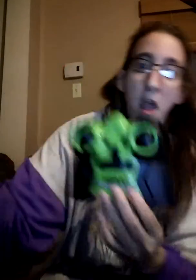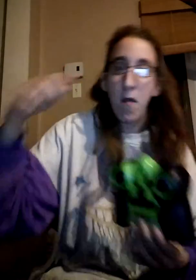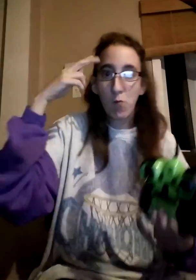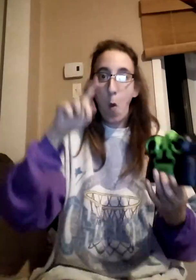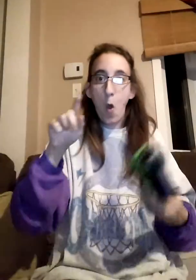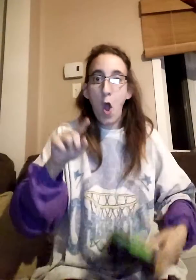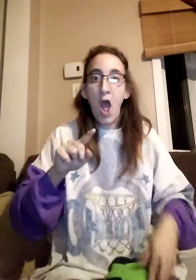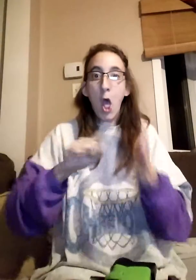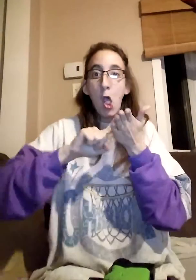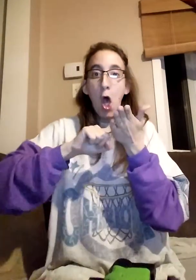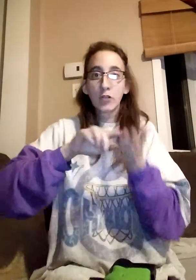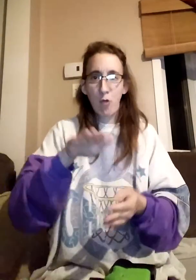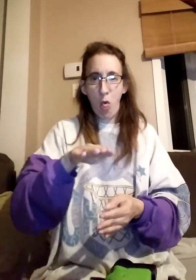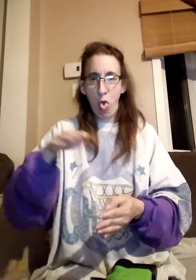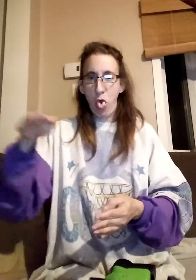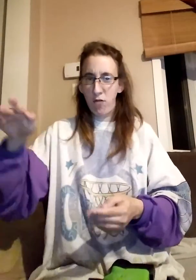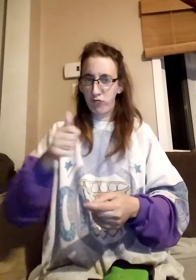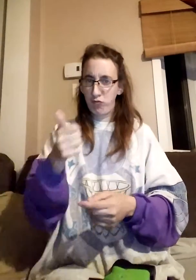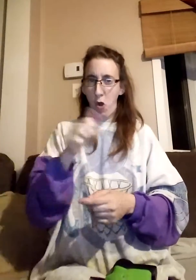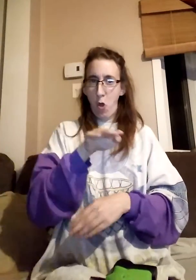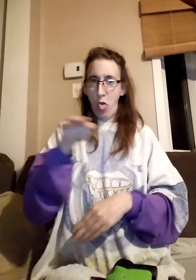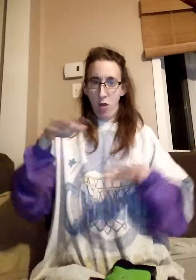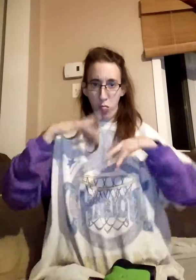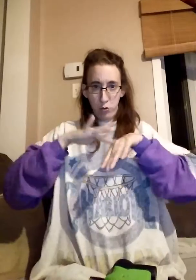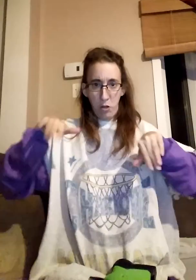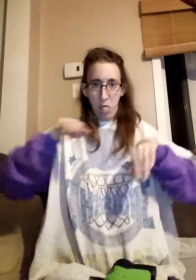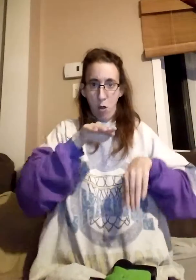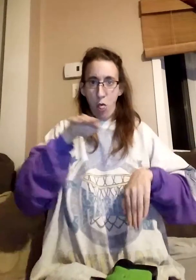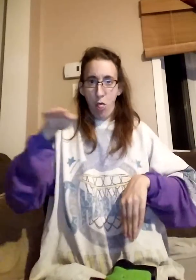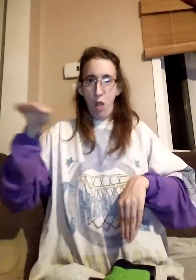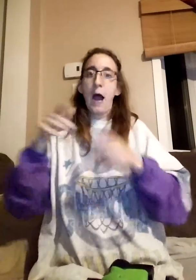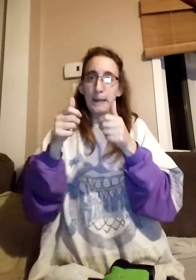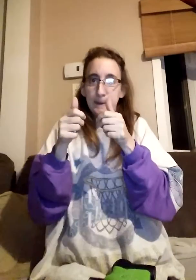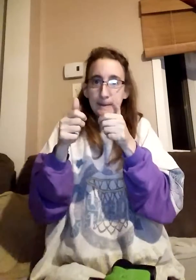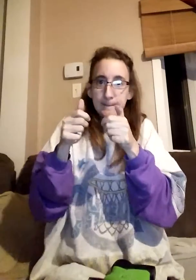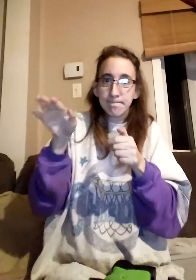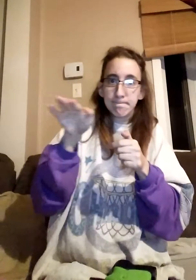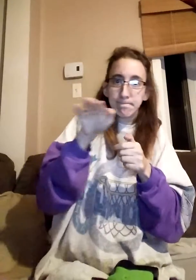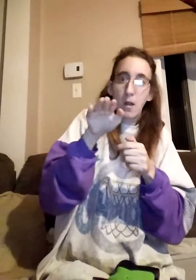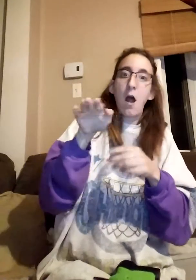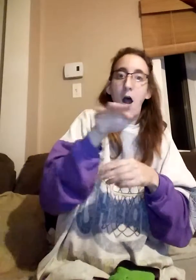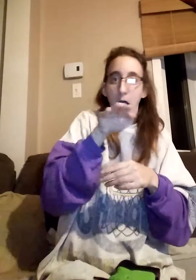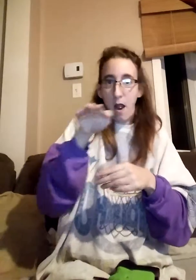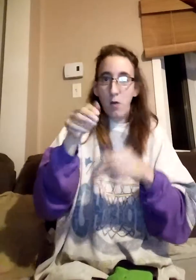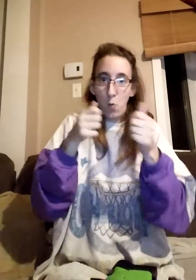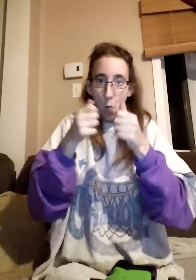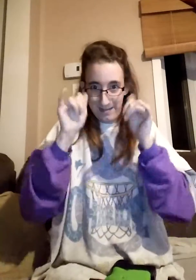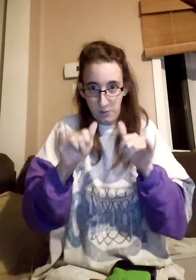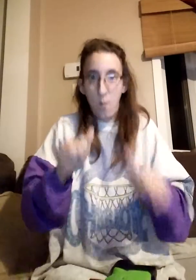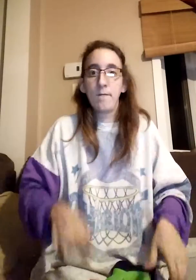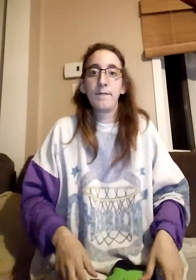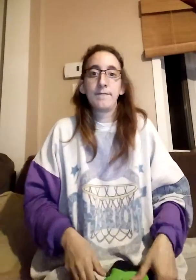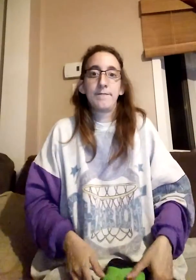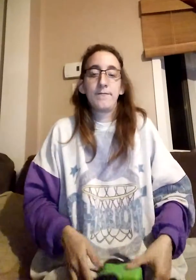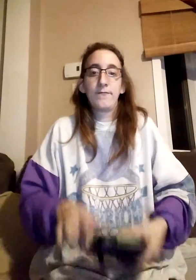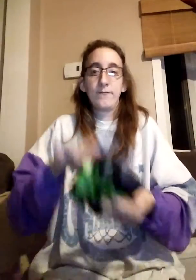You have exceptional muscle tone there, young man. Huh. When did you go through puberty? Seven or something? Look like you're in your mid-20s for crying out loud. McQuaid,